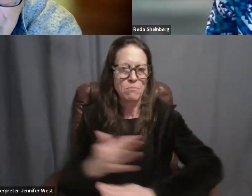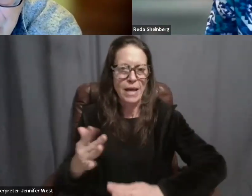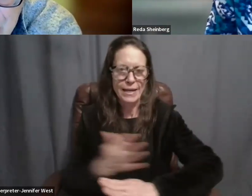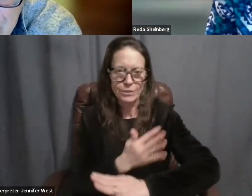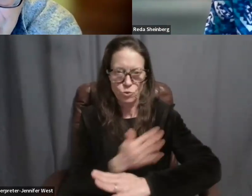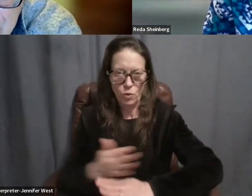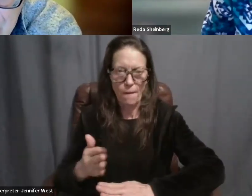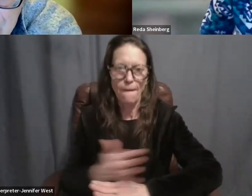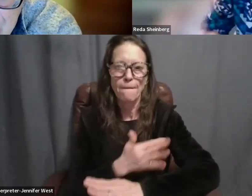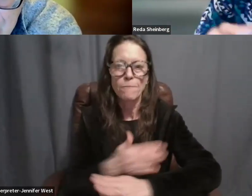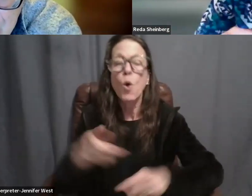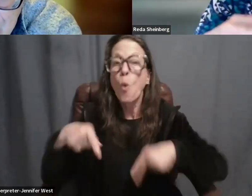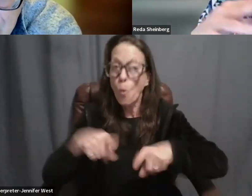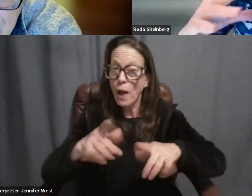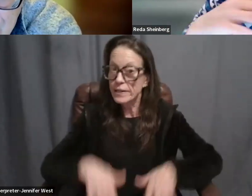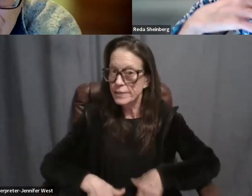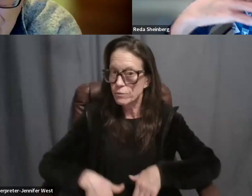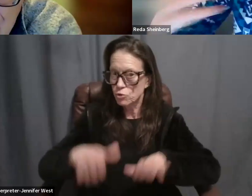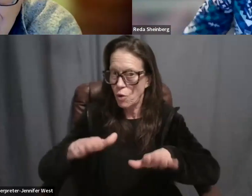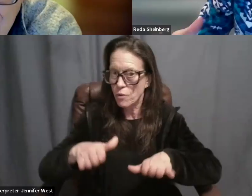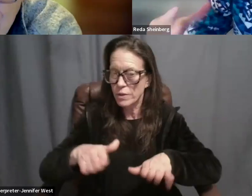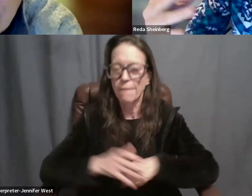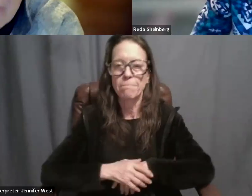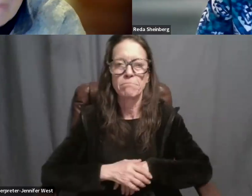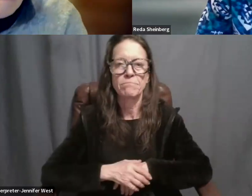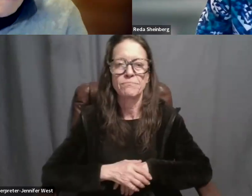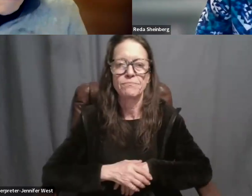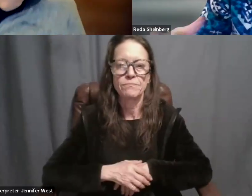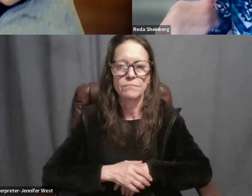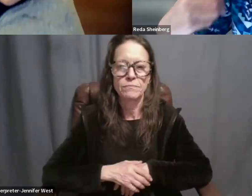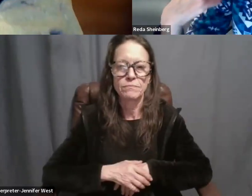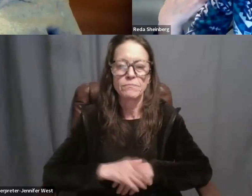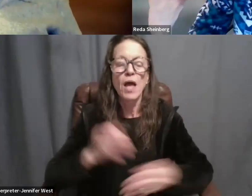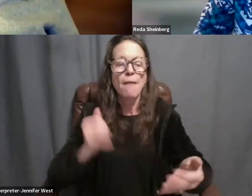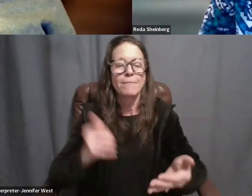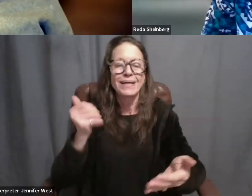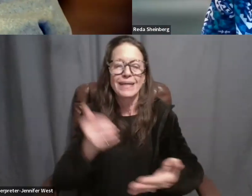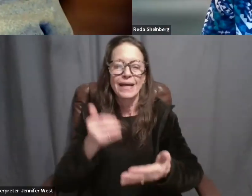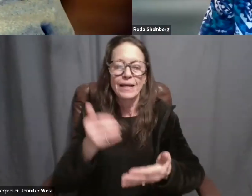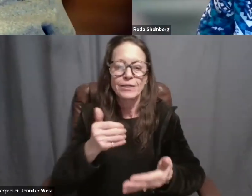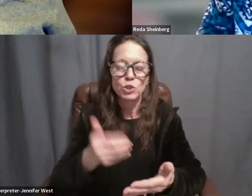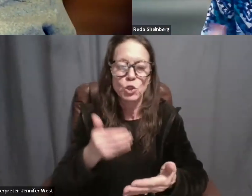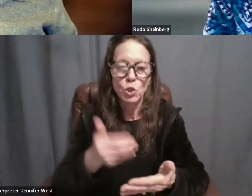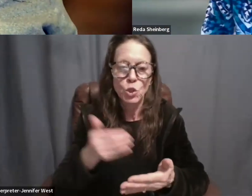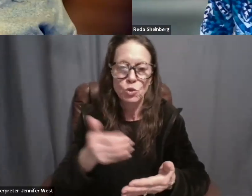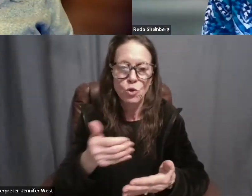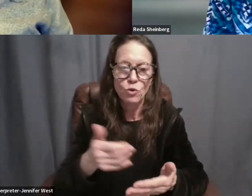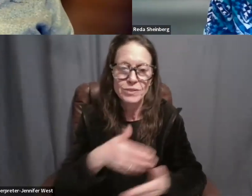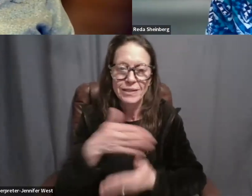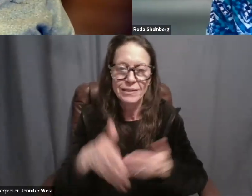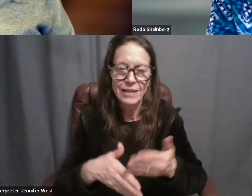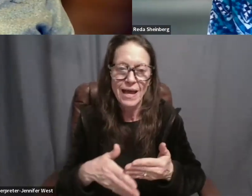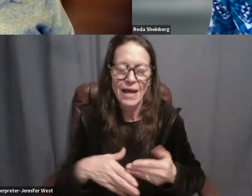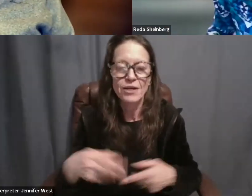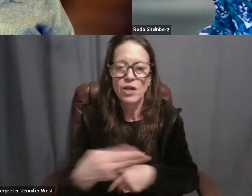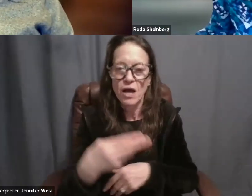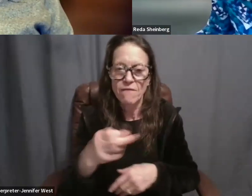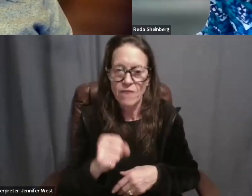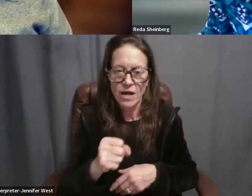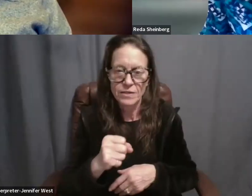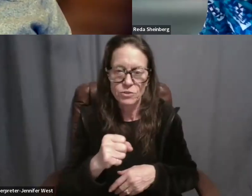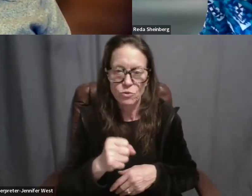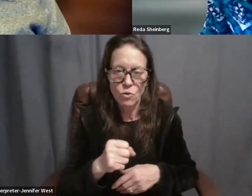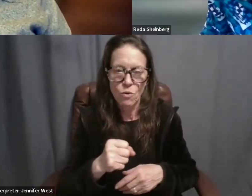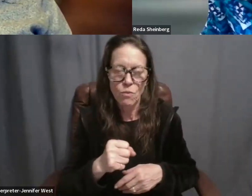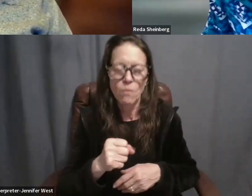when he was growing up, but by the time he was nearing the end of his high school years, it was definitely called autism